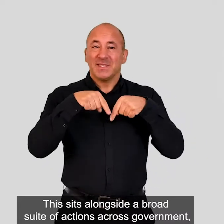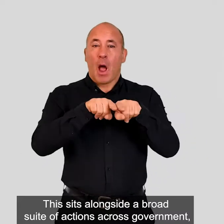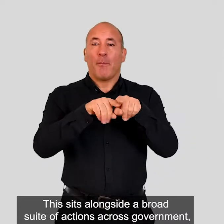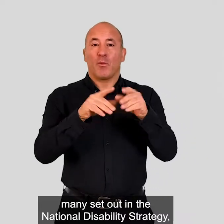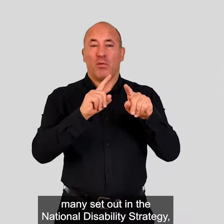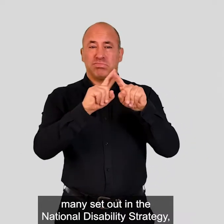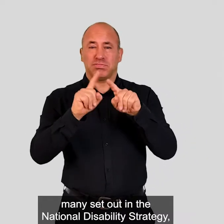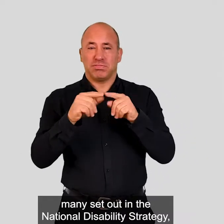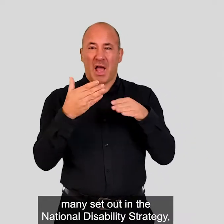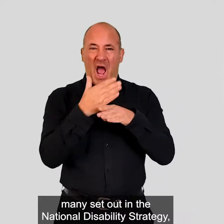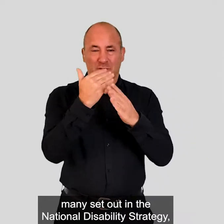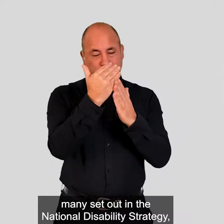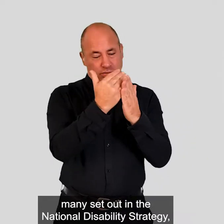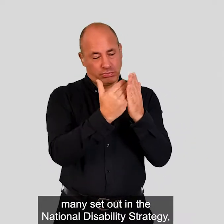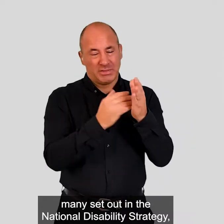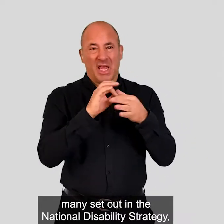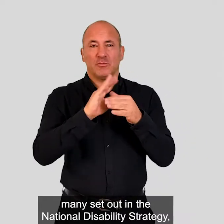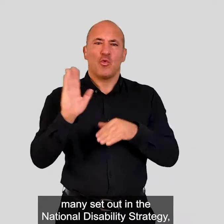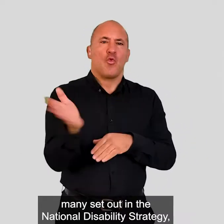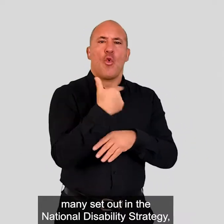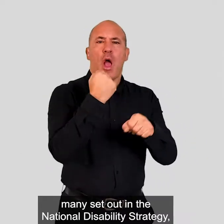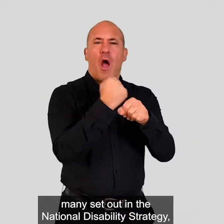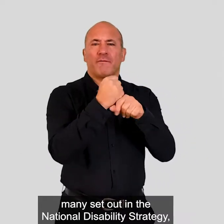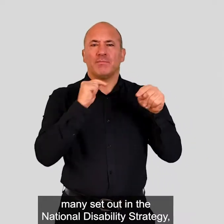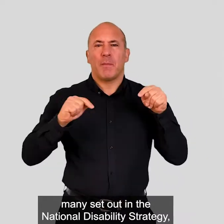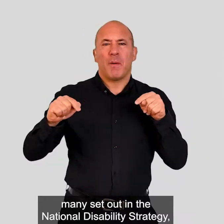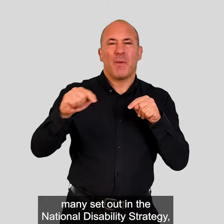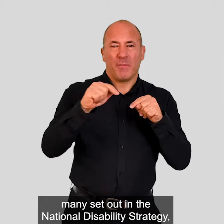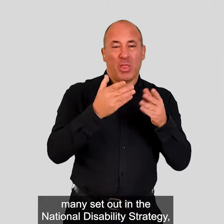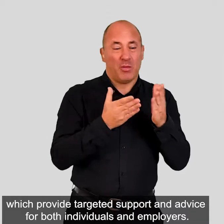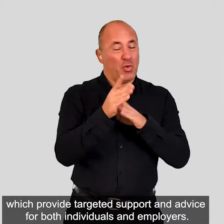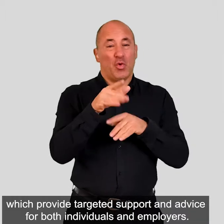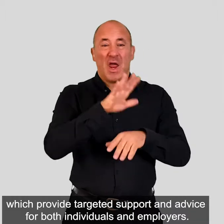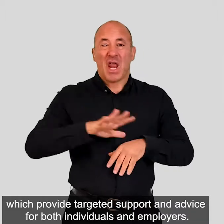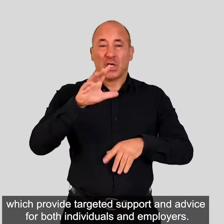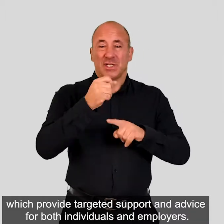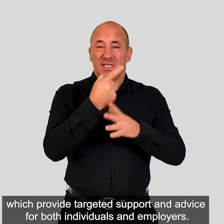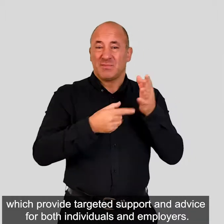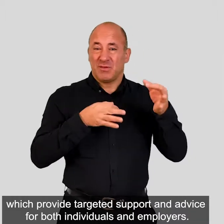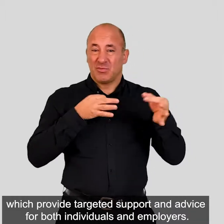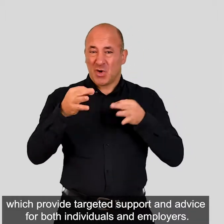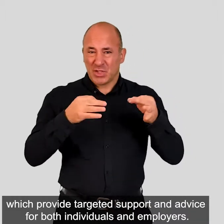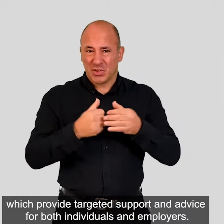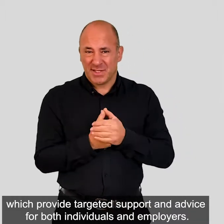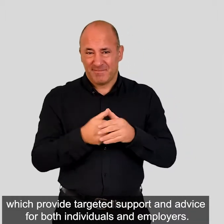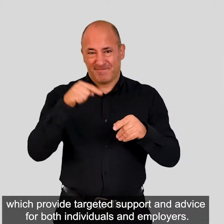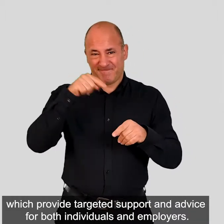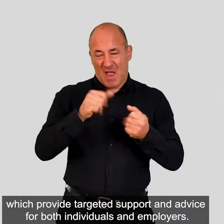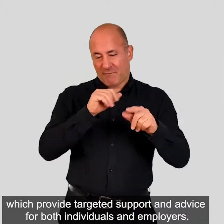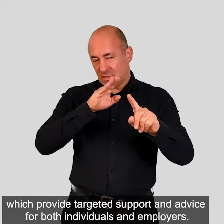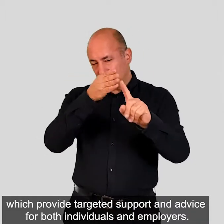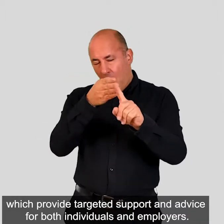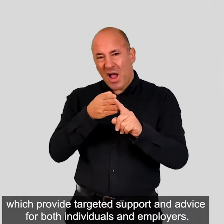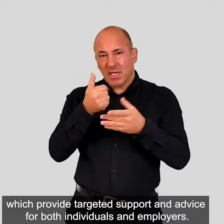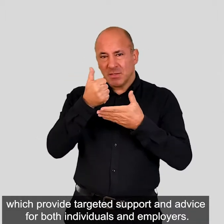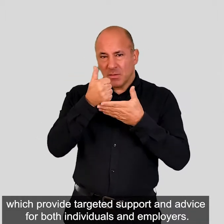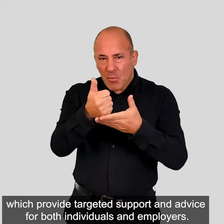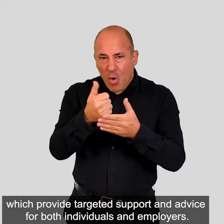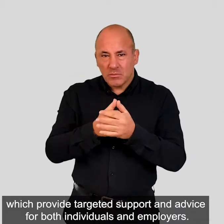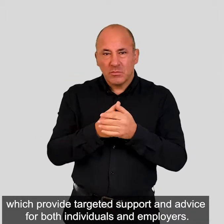government, many set out in the National Disability Strategy, which provide targeted support and advice for both individuals